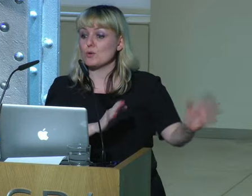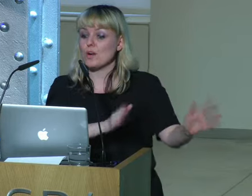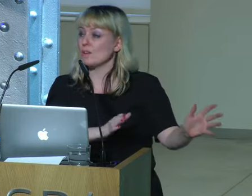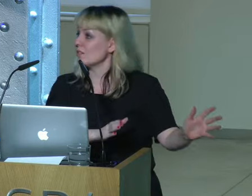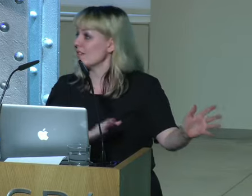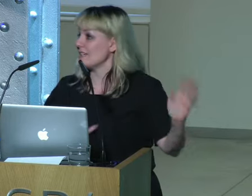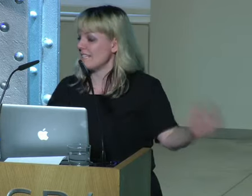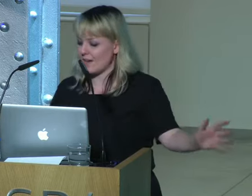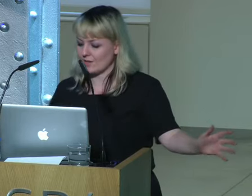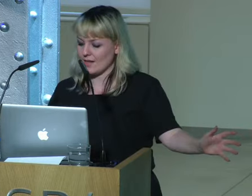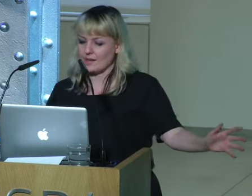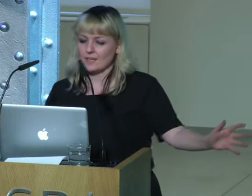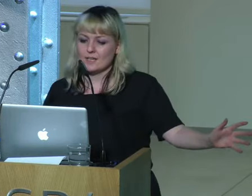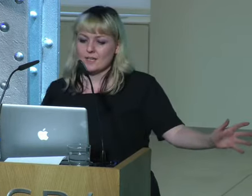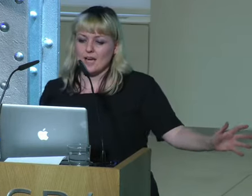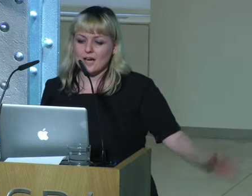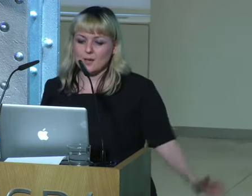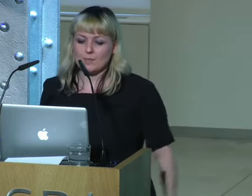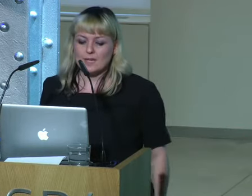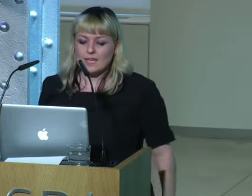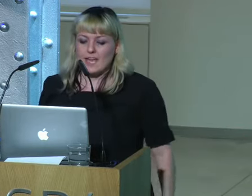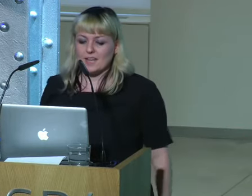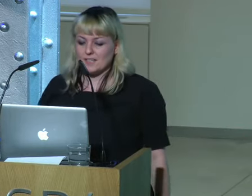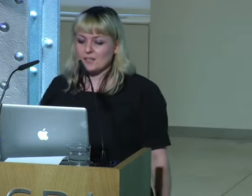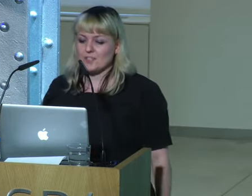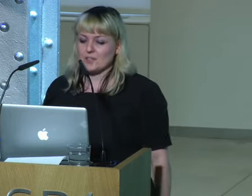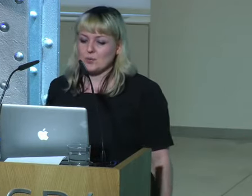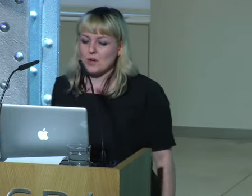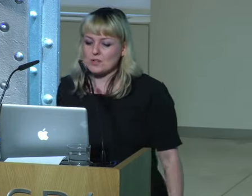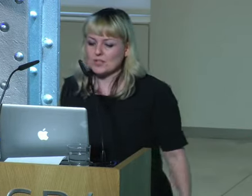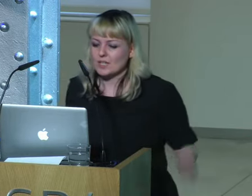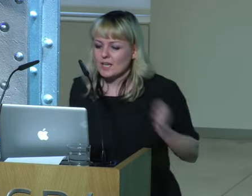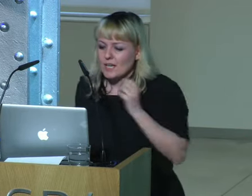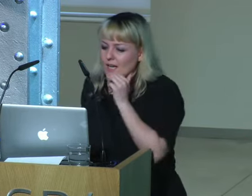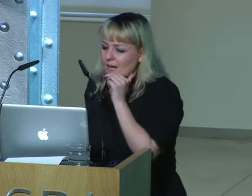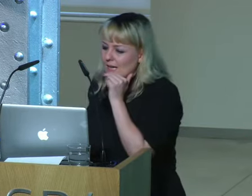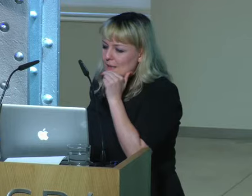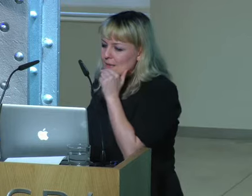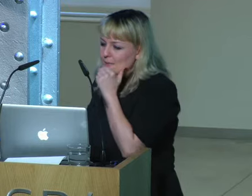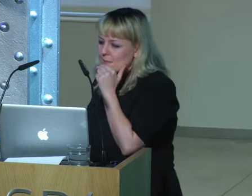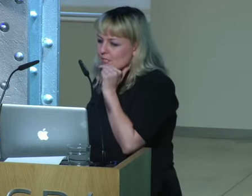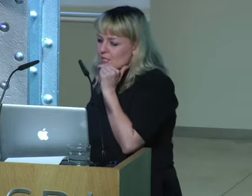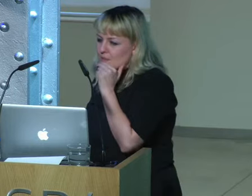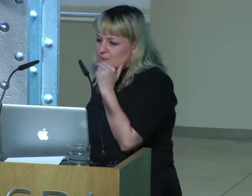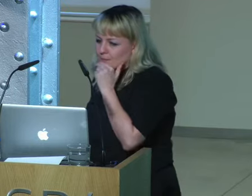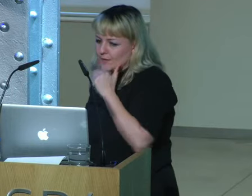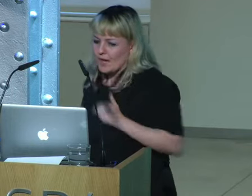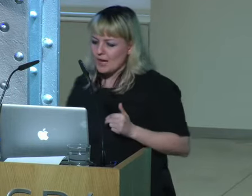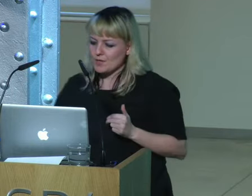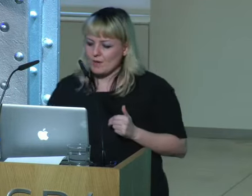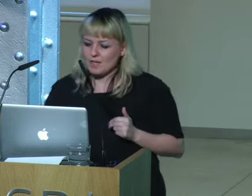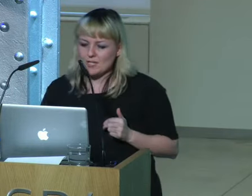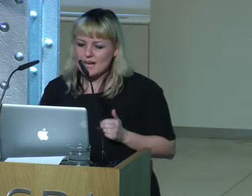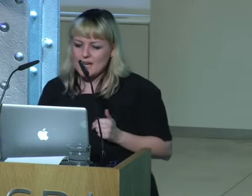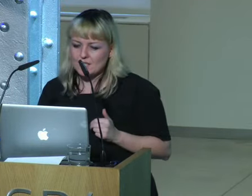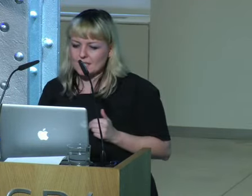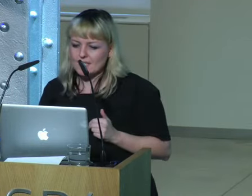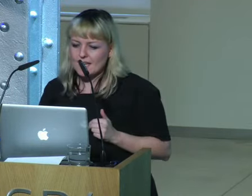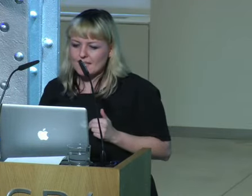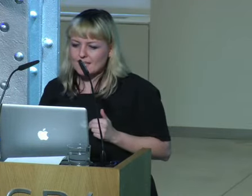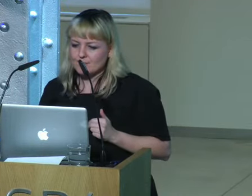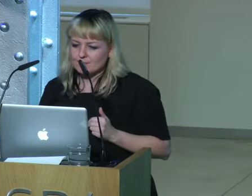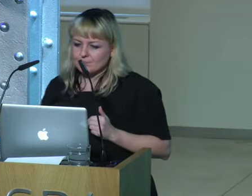fictional world that is out there. And here's just a quote in which Gerard Genet